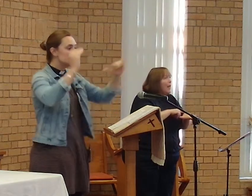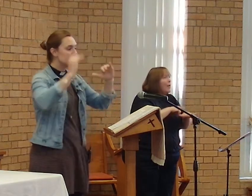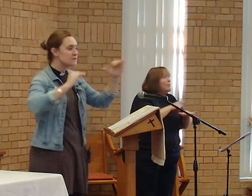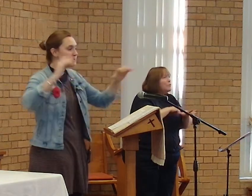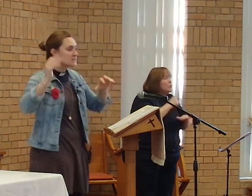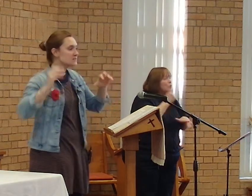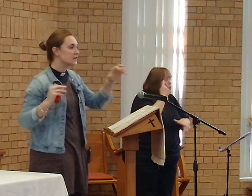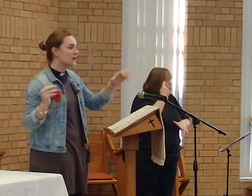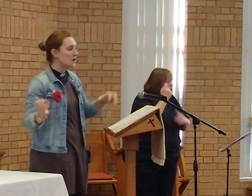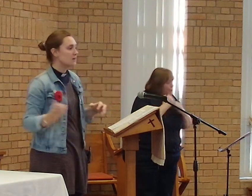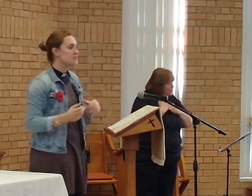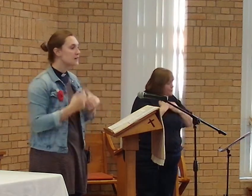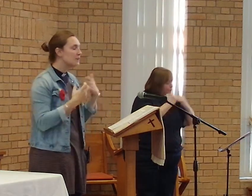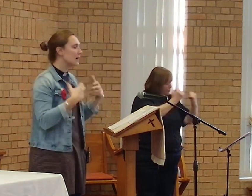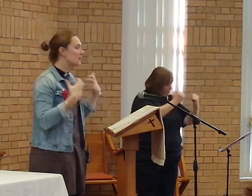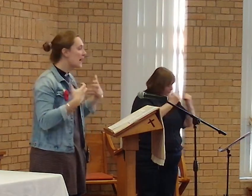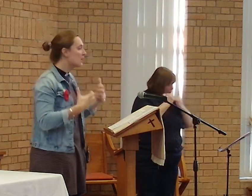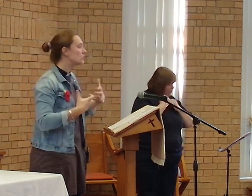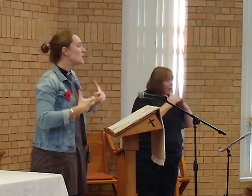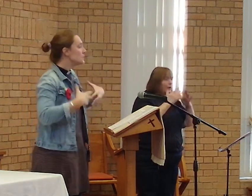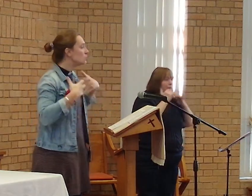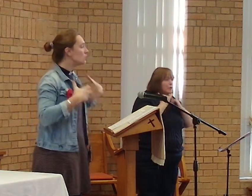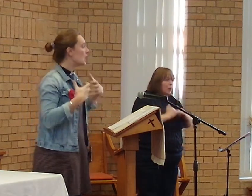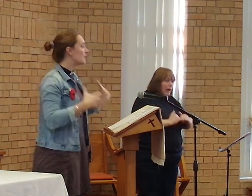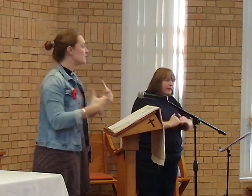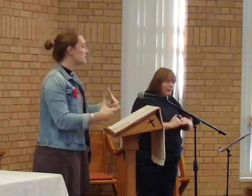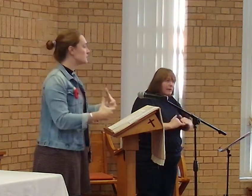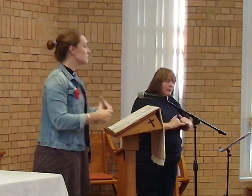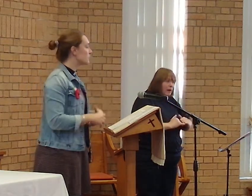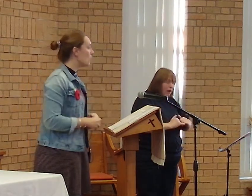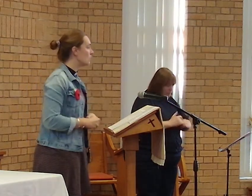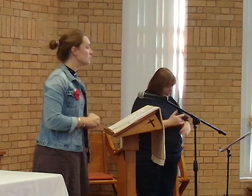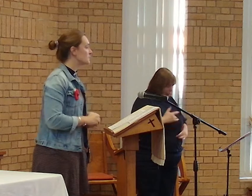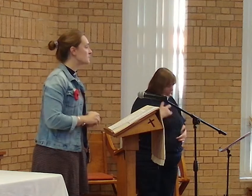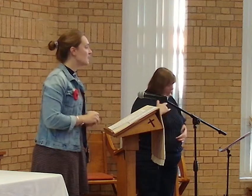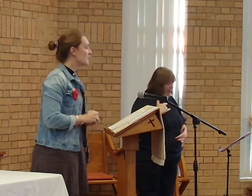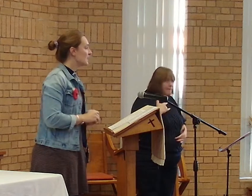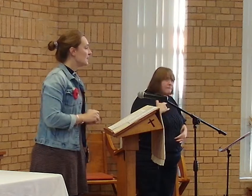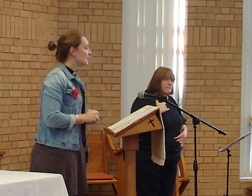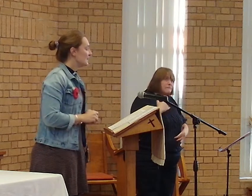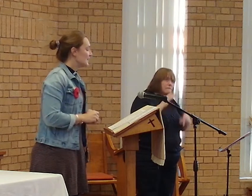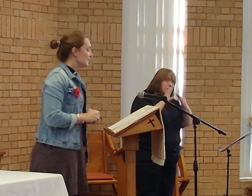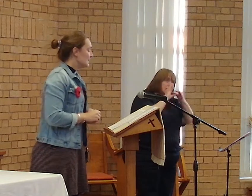the different bits of a car and think about how your life is with God.